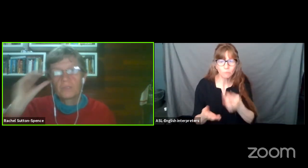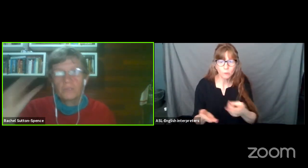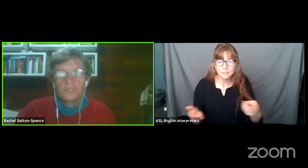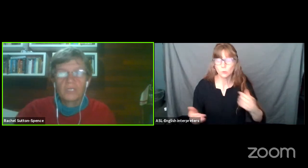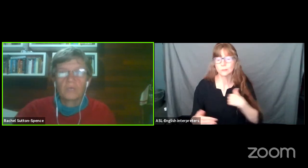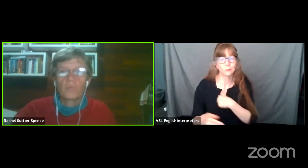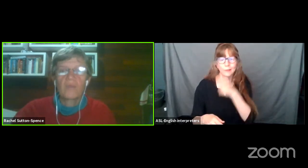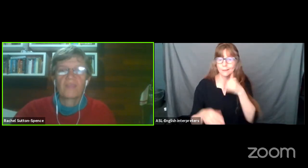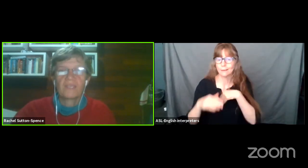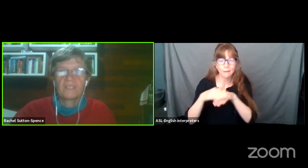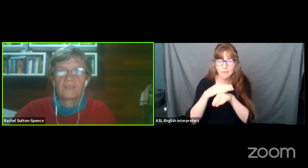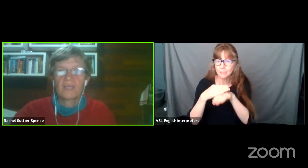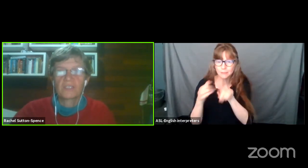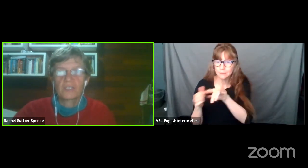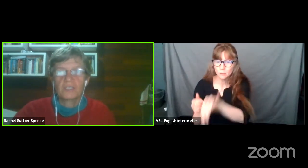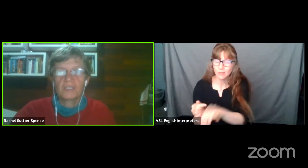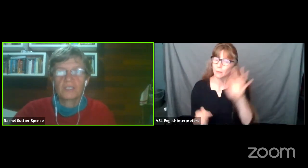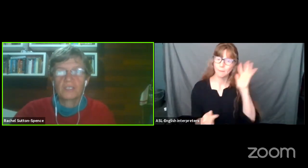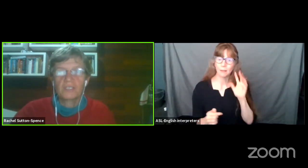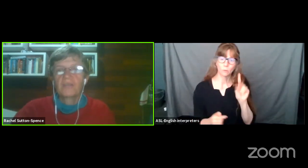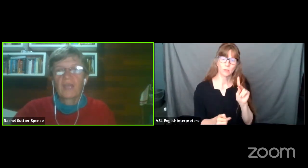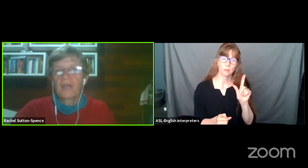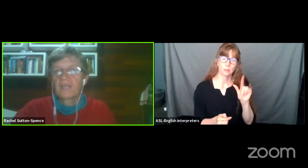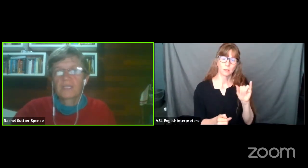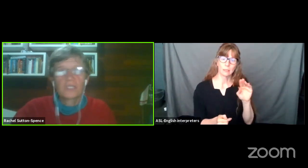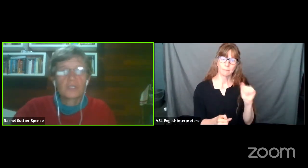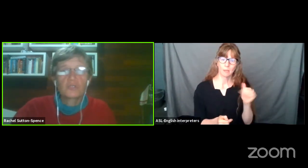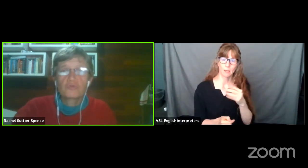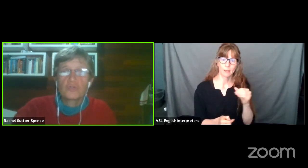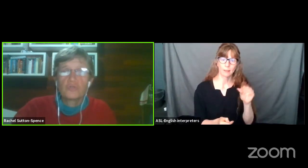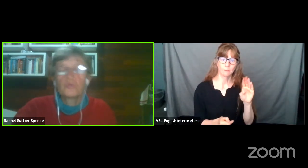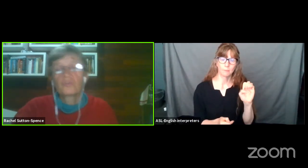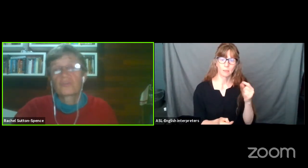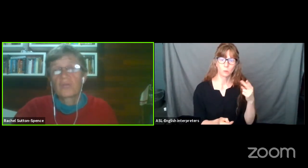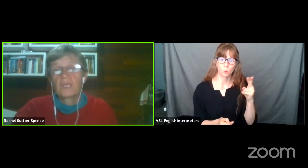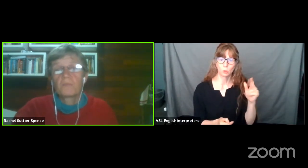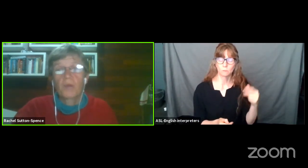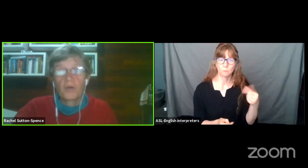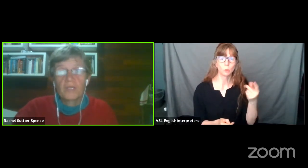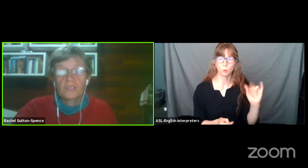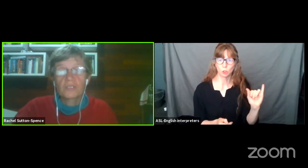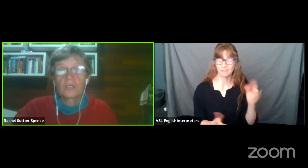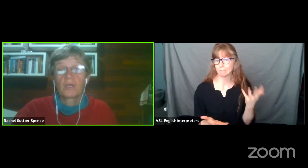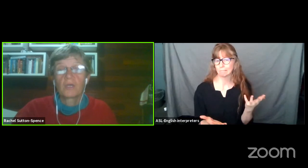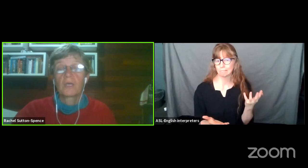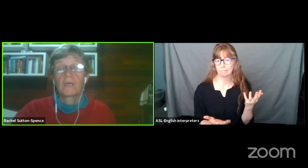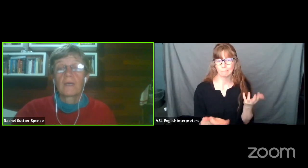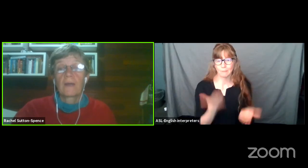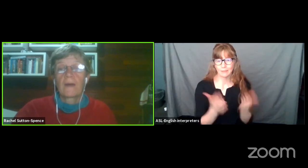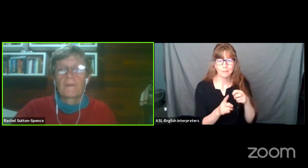and Belugi, when they did their study, they had access to 2, 3 poets.